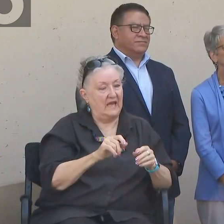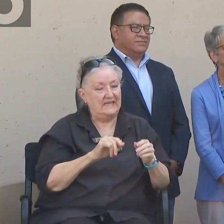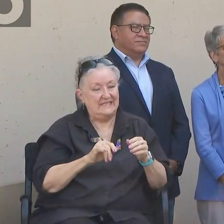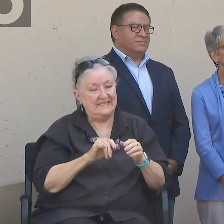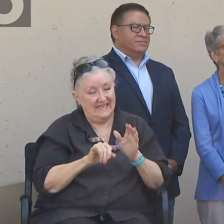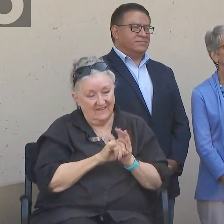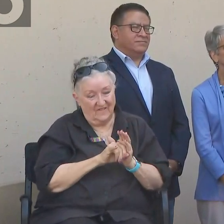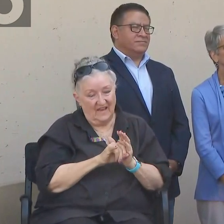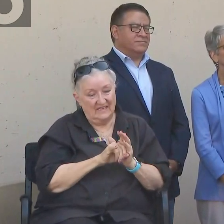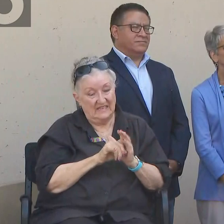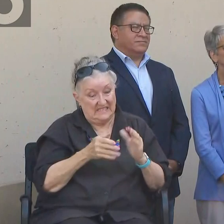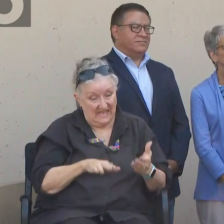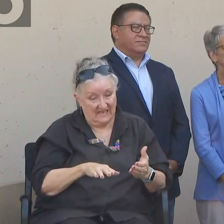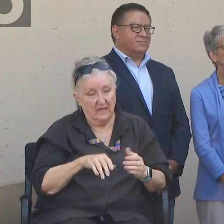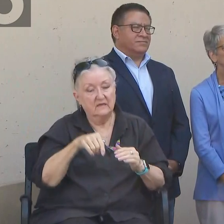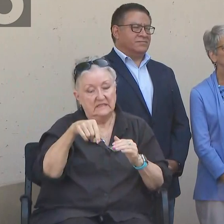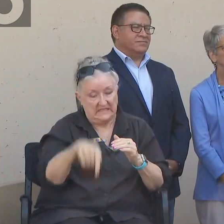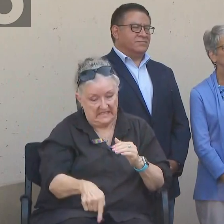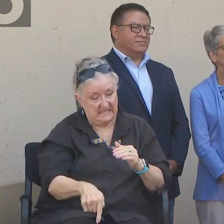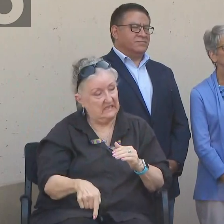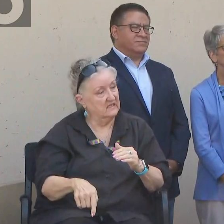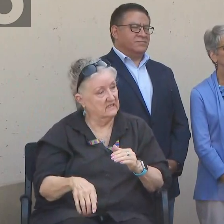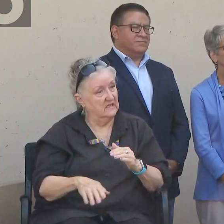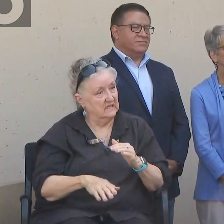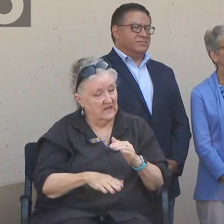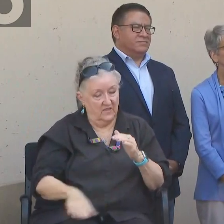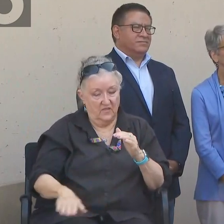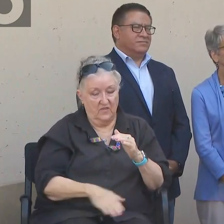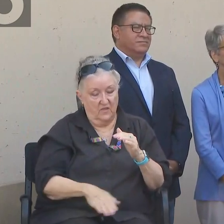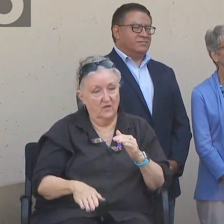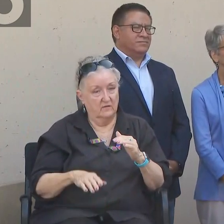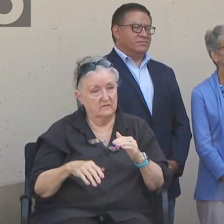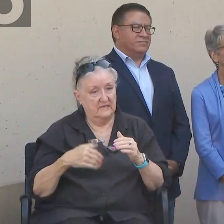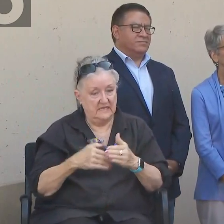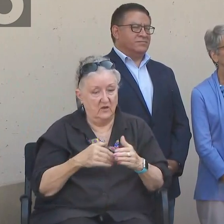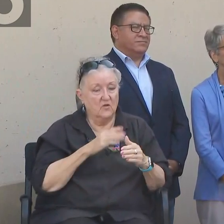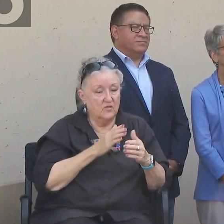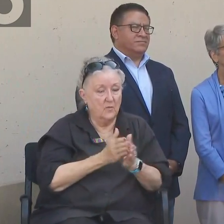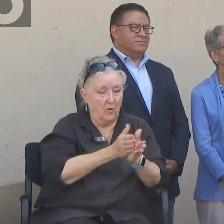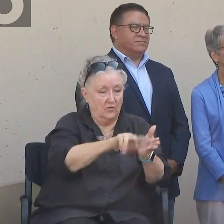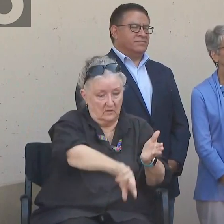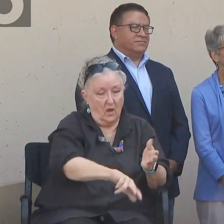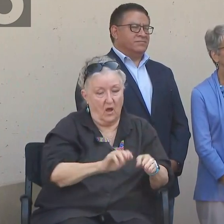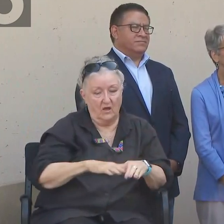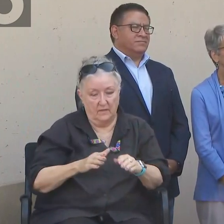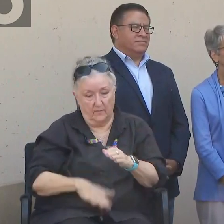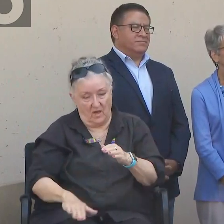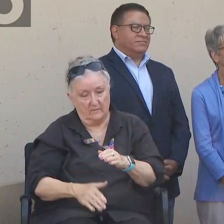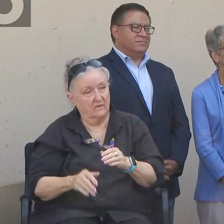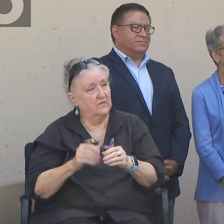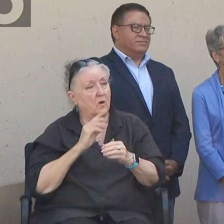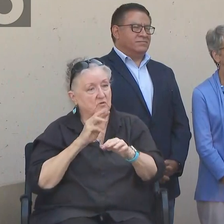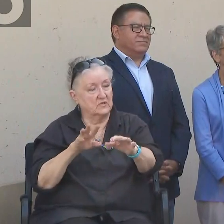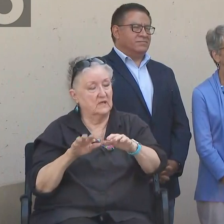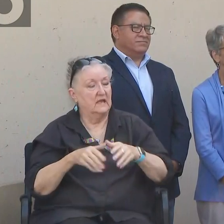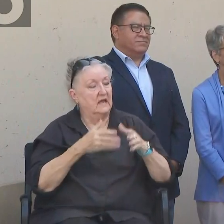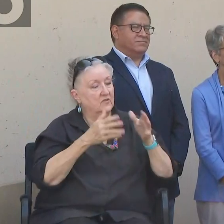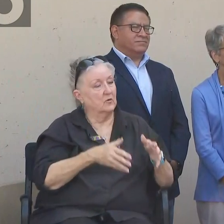as deceased are still on the ocean floor at the vessel site. And the remaining